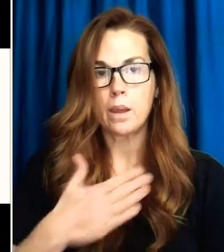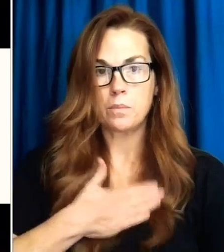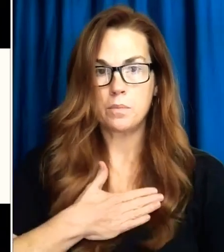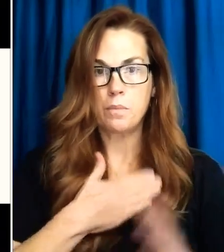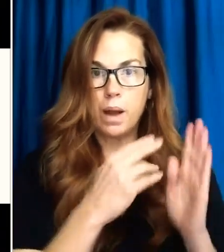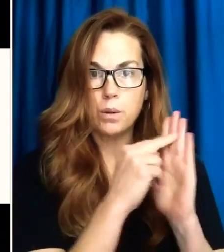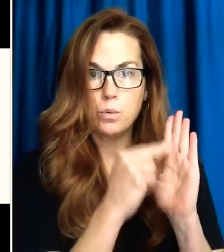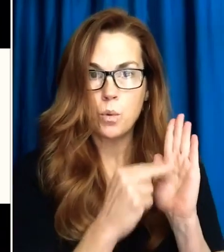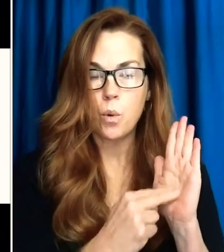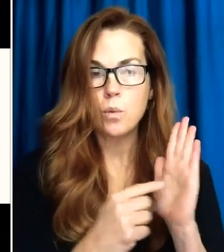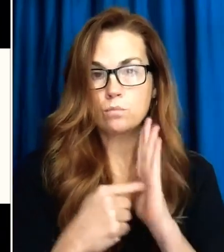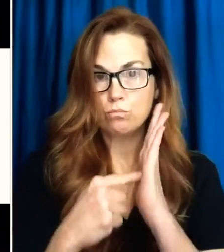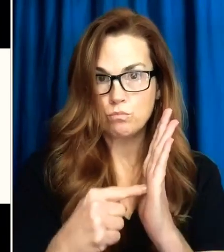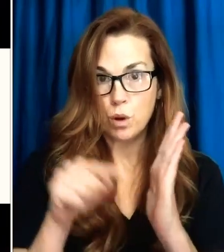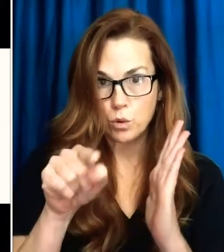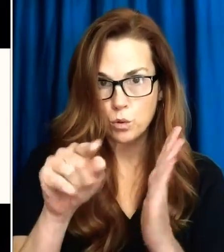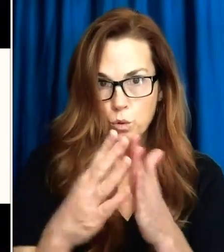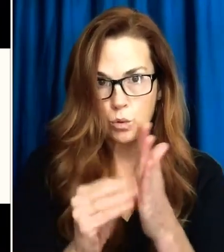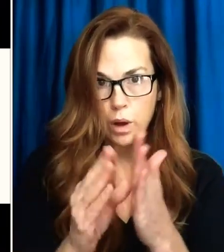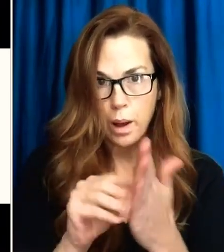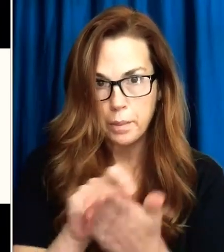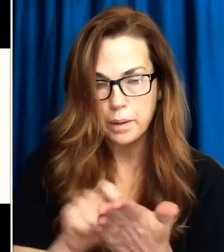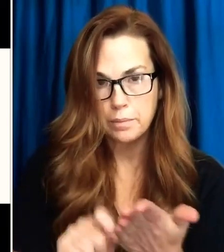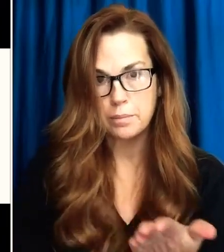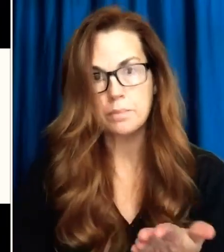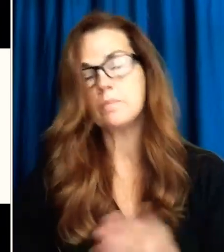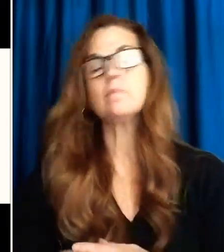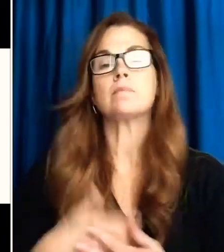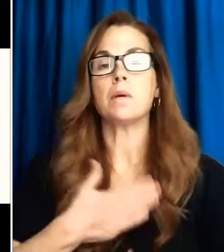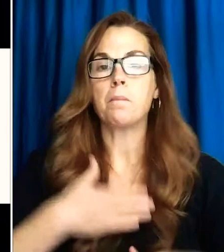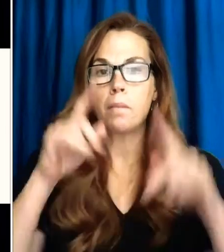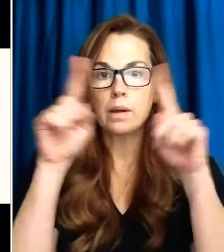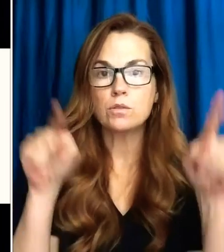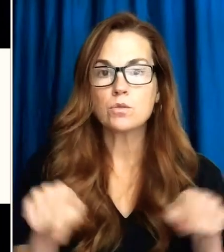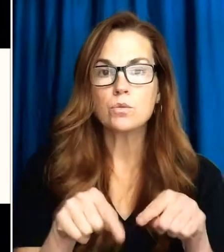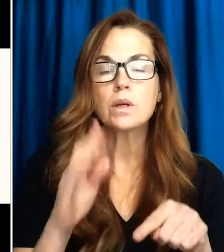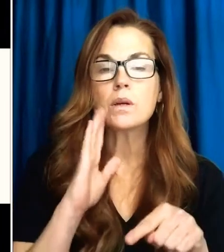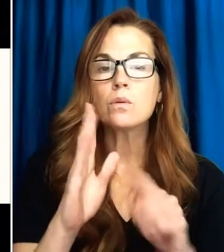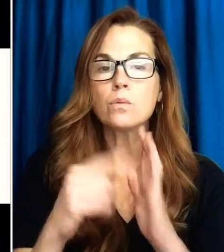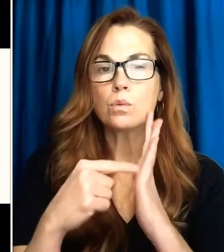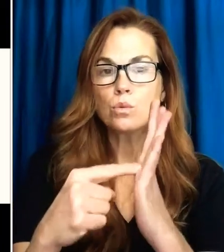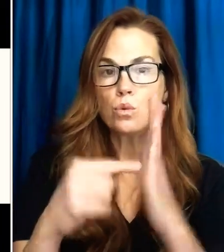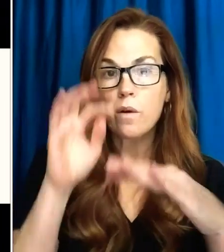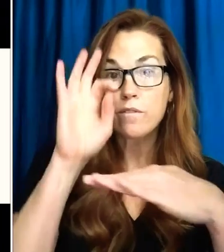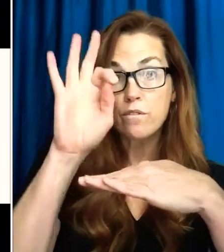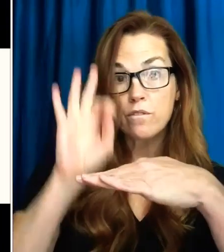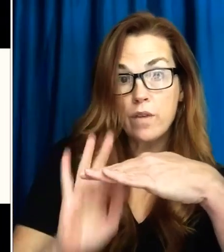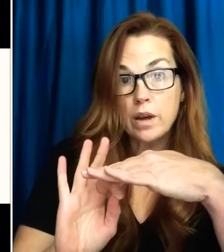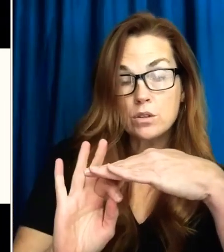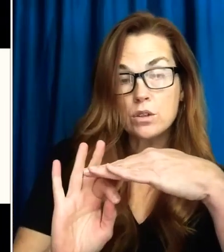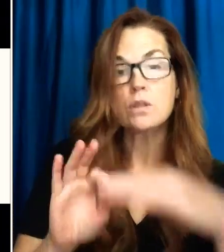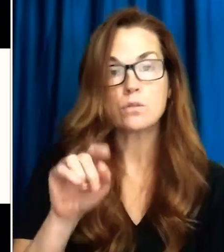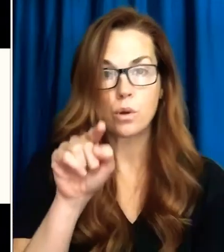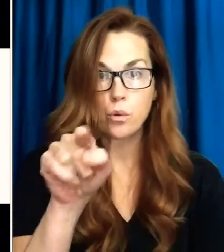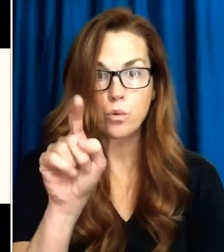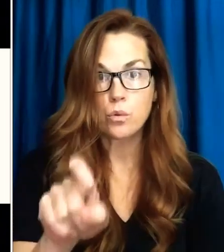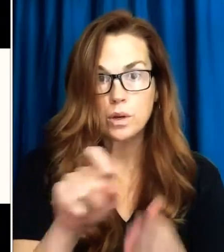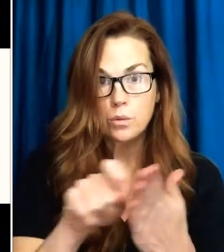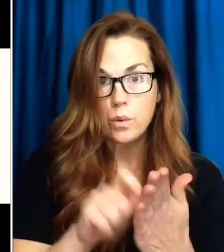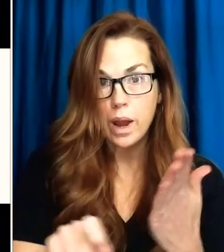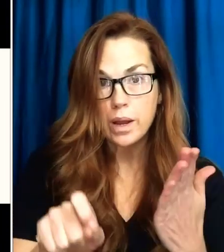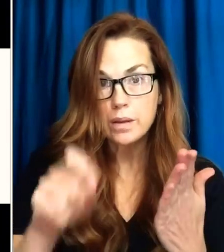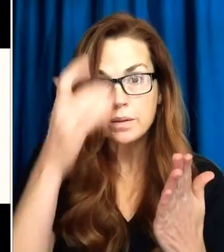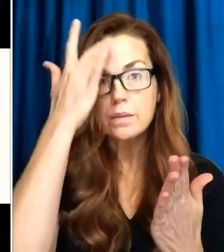screen. You need to write that fraction down, and then just below it, you'll need to write a division house or division